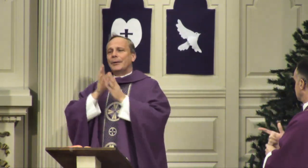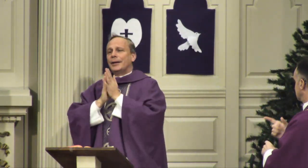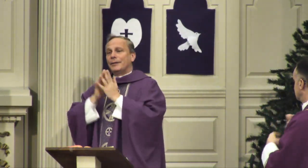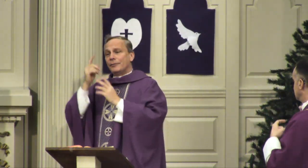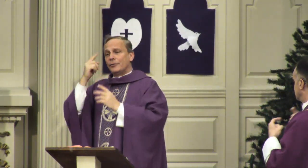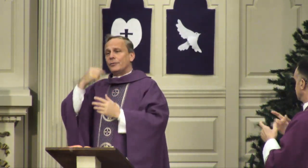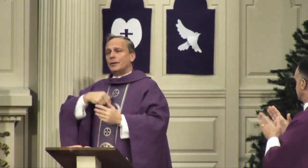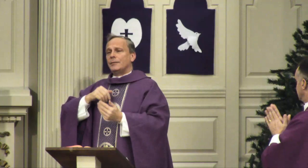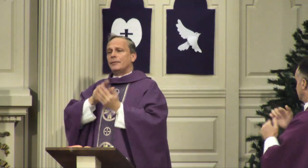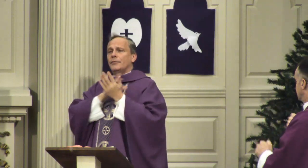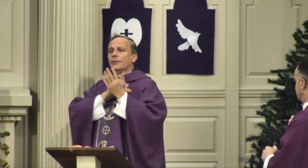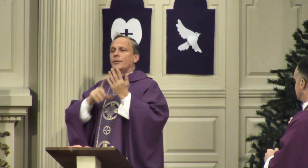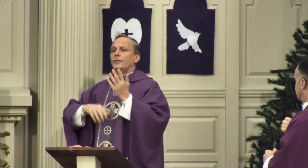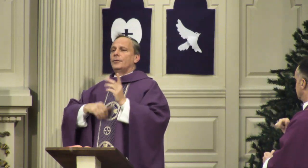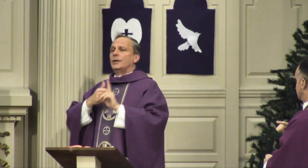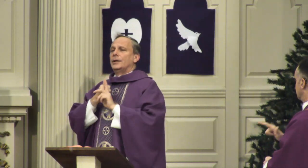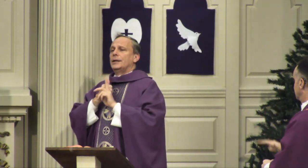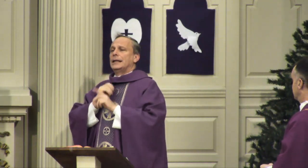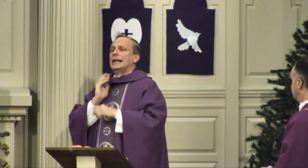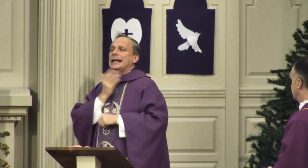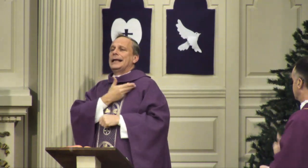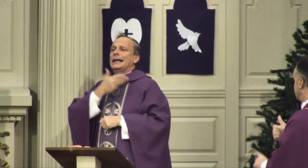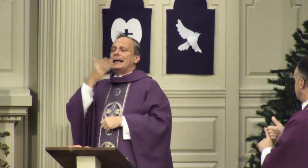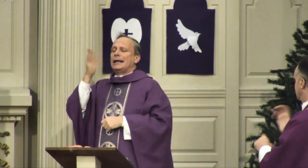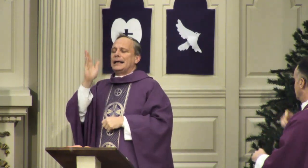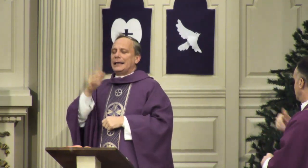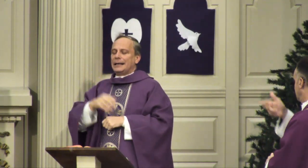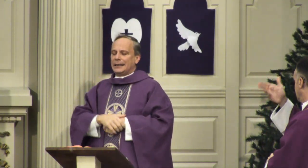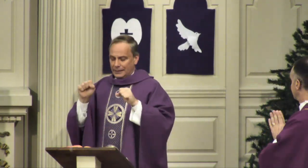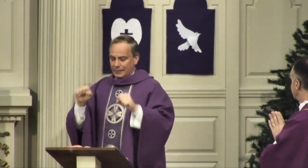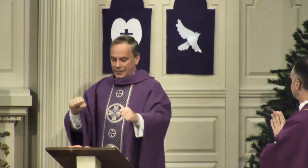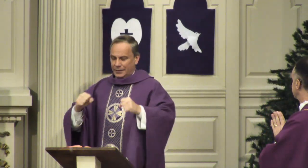brothers and sisters, to pray for me to the Lord our God.